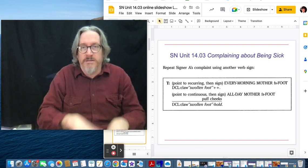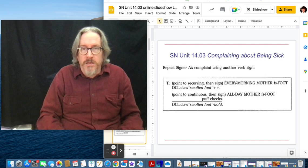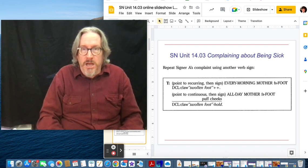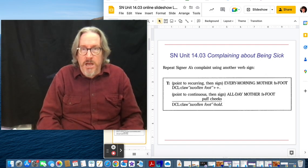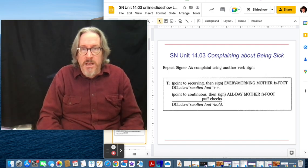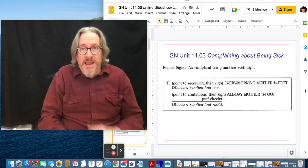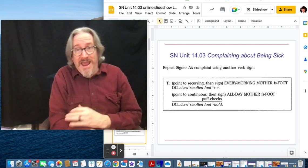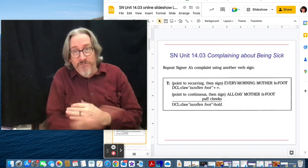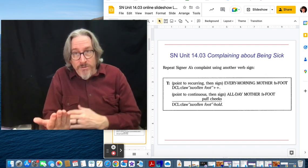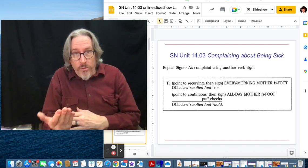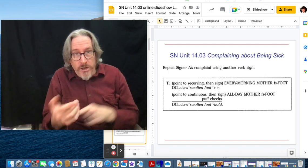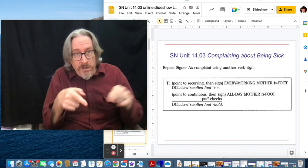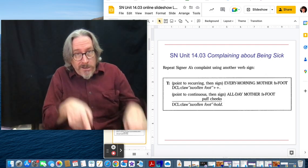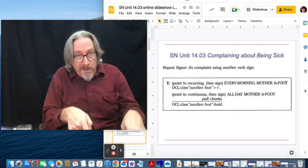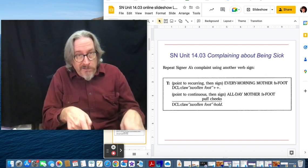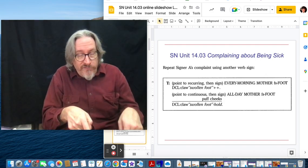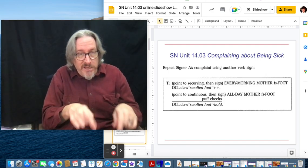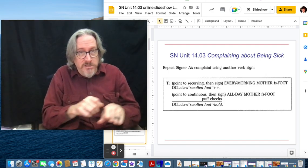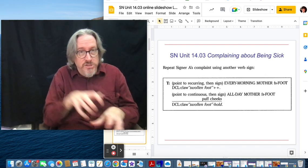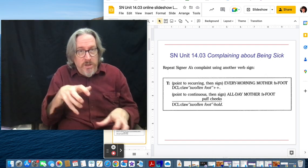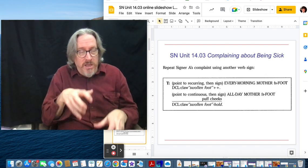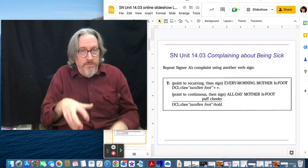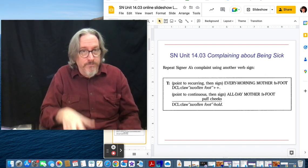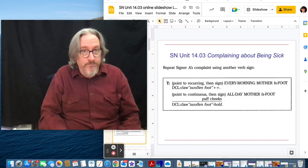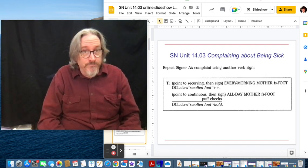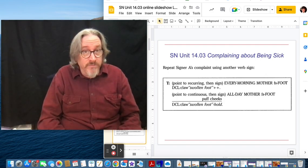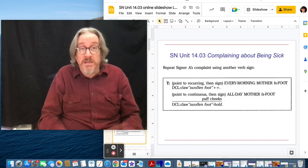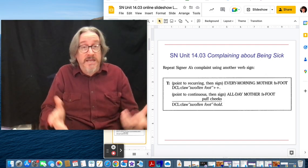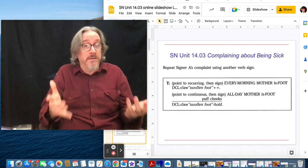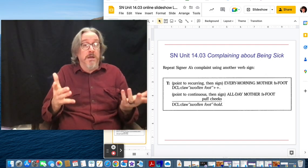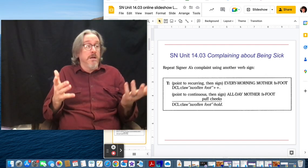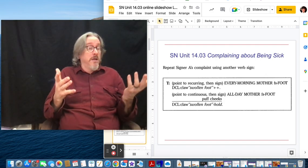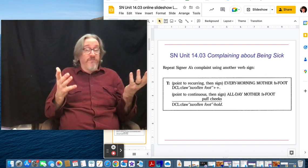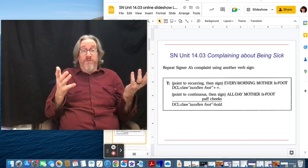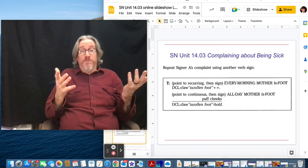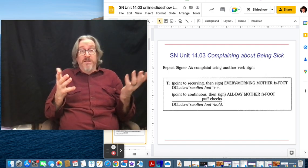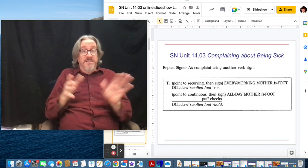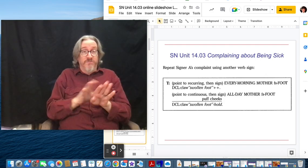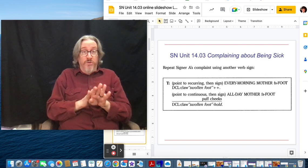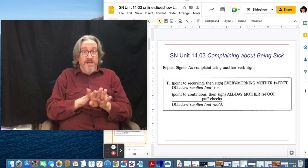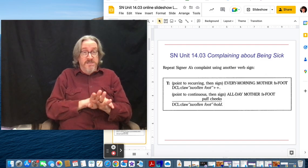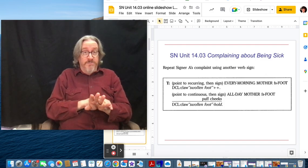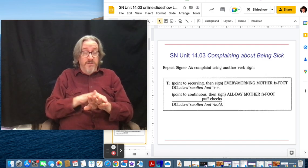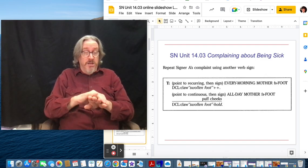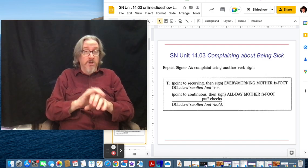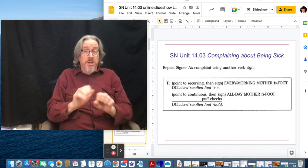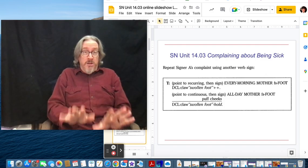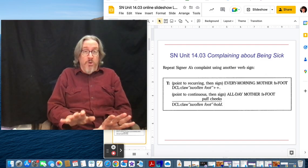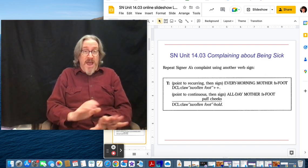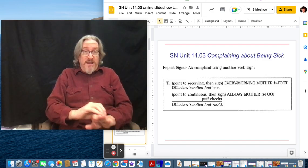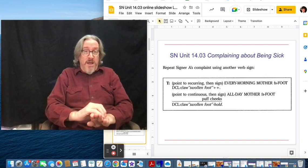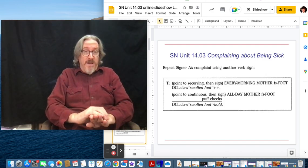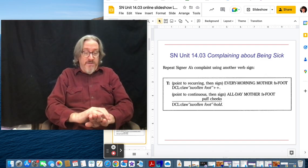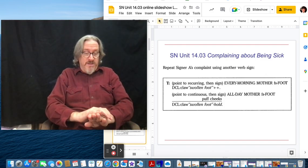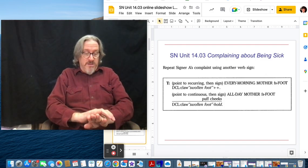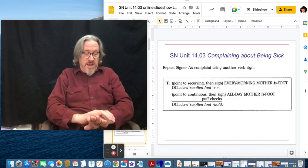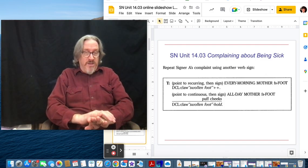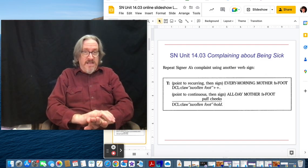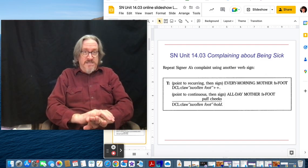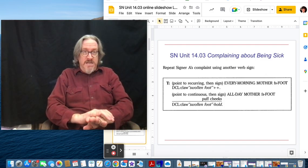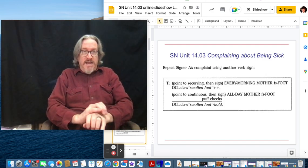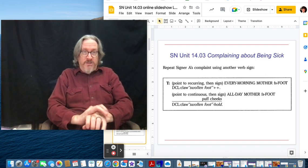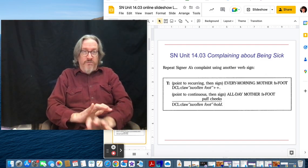like every morning feet swell up. Like if you have a relative who has some, who at night, by the